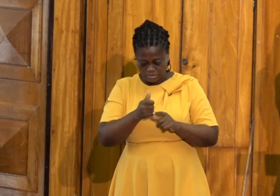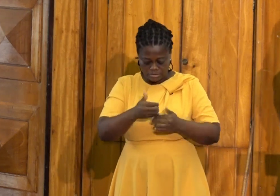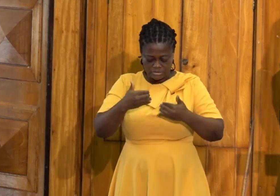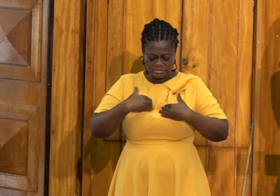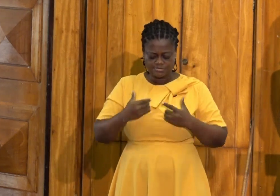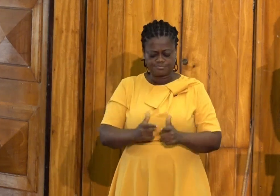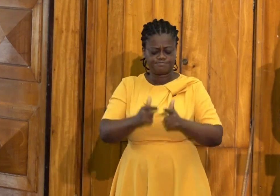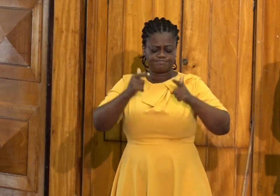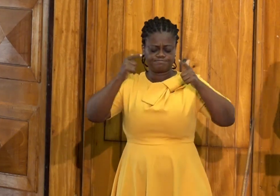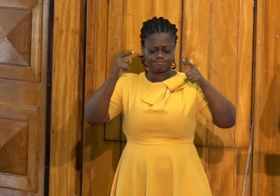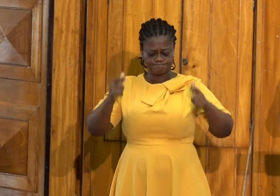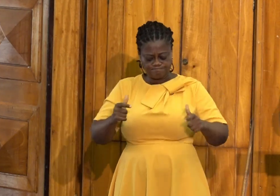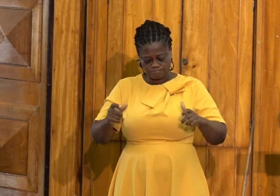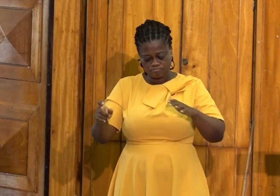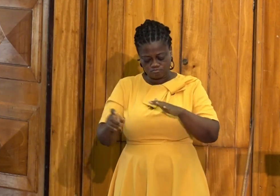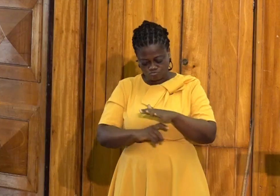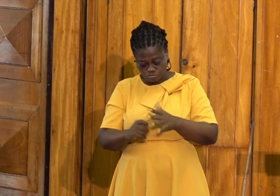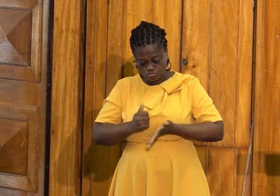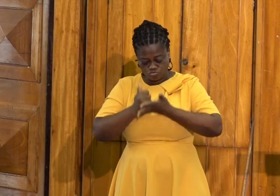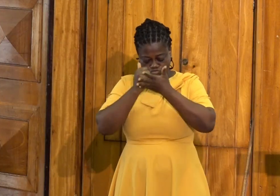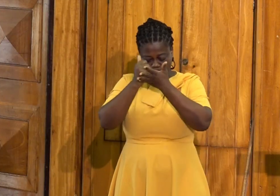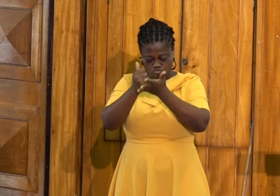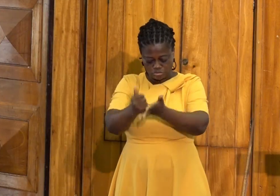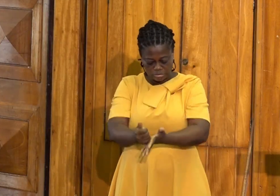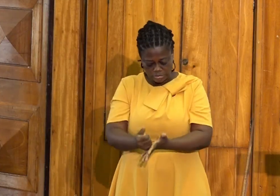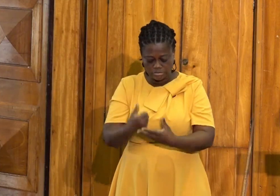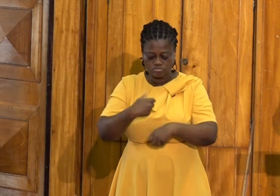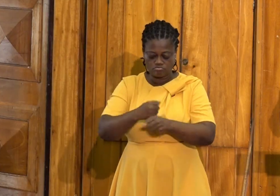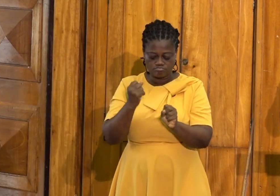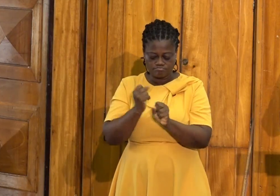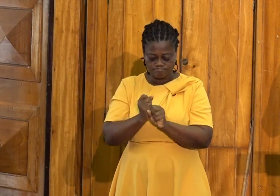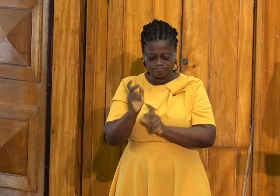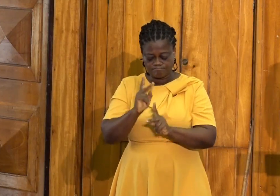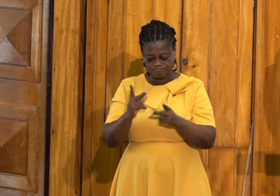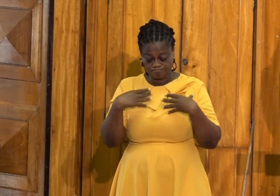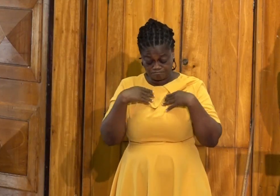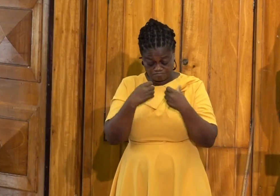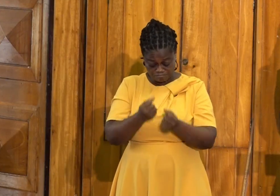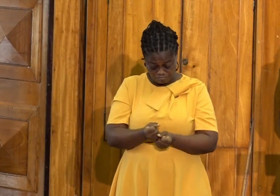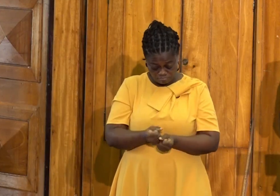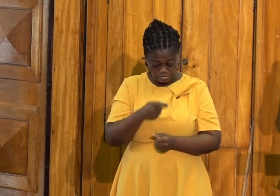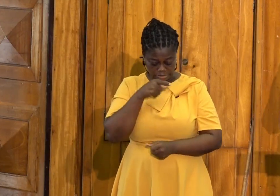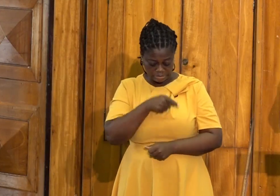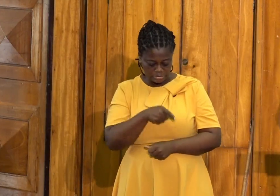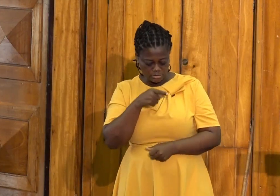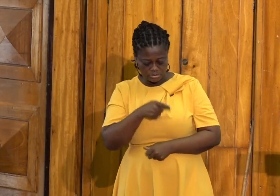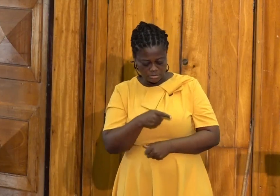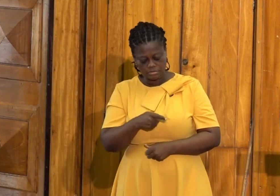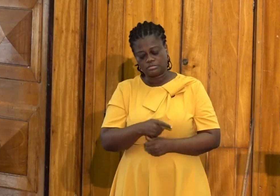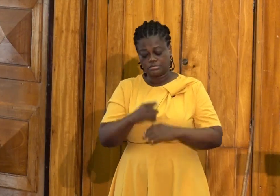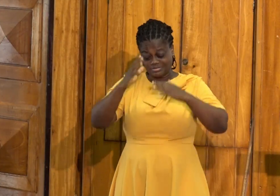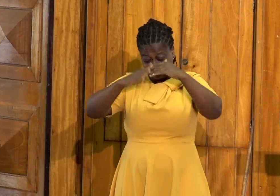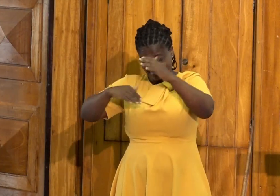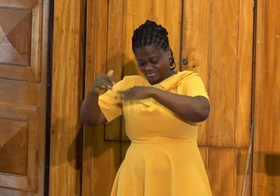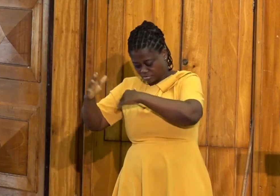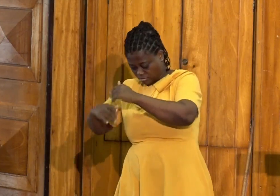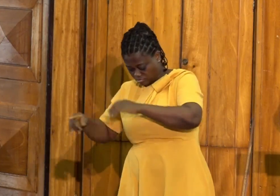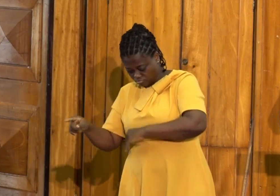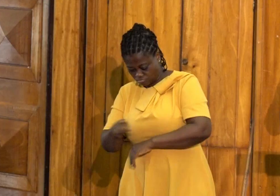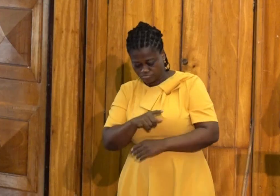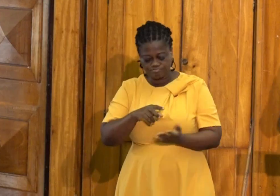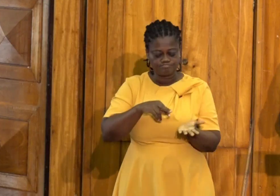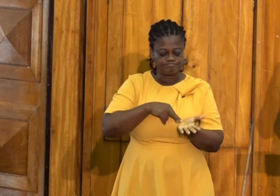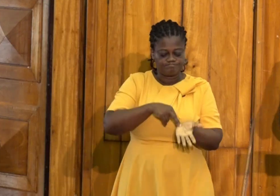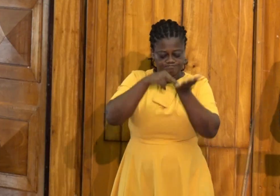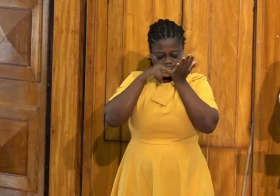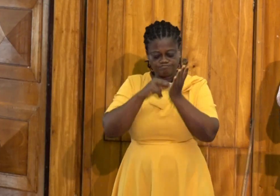both excisional and ablative treatment options. These facilities represent a